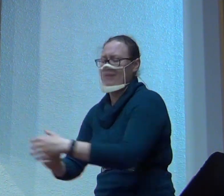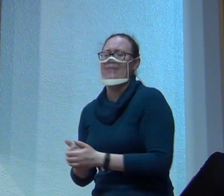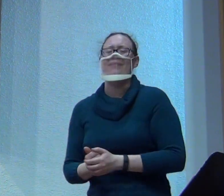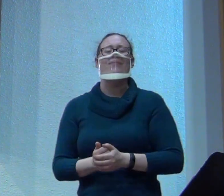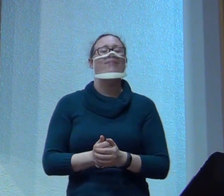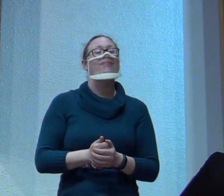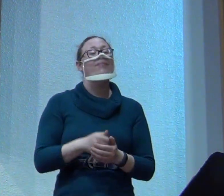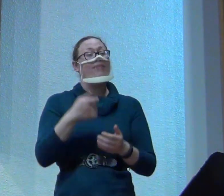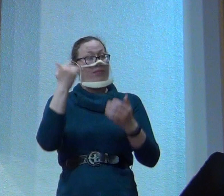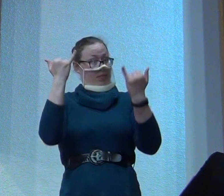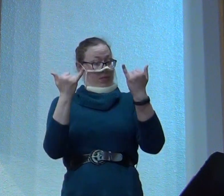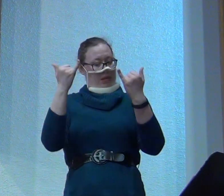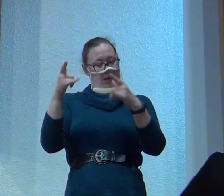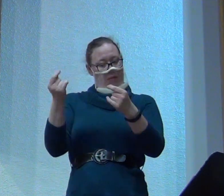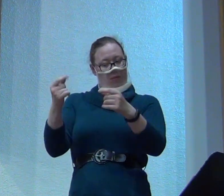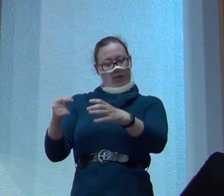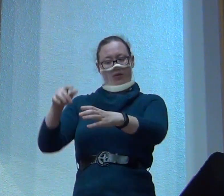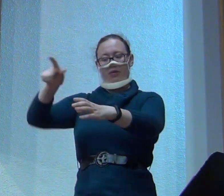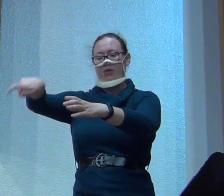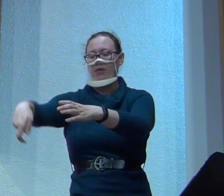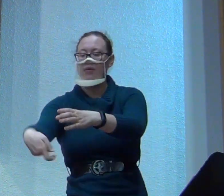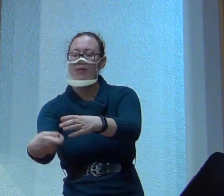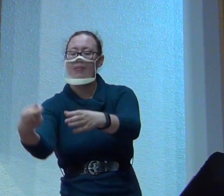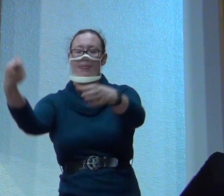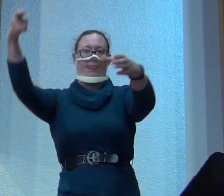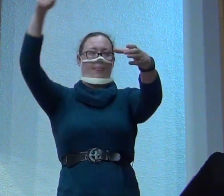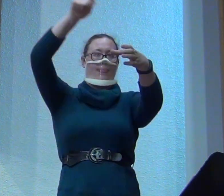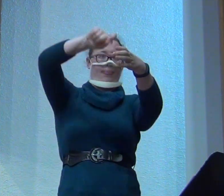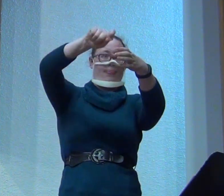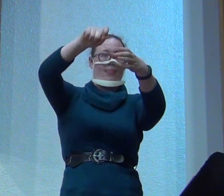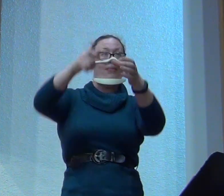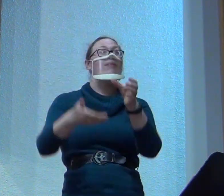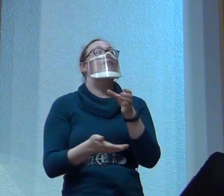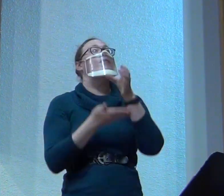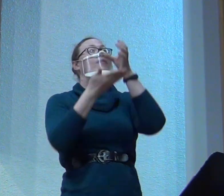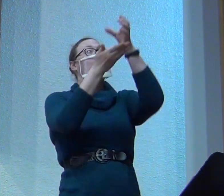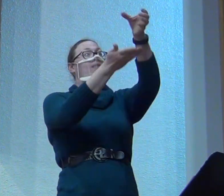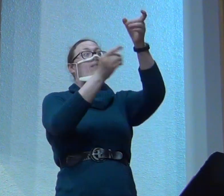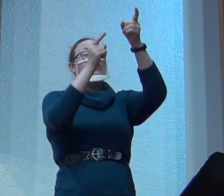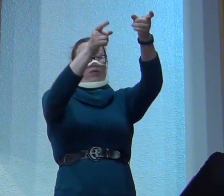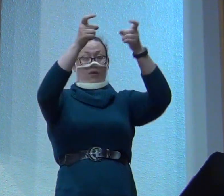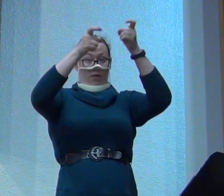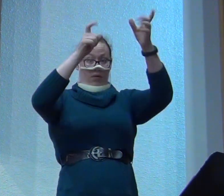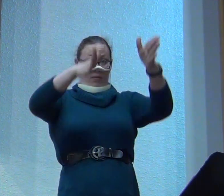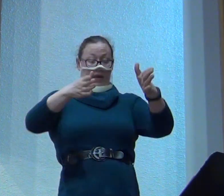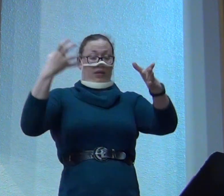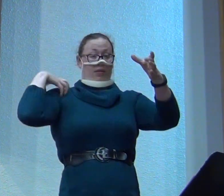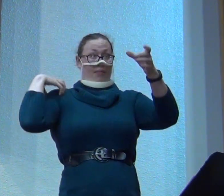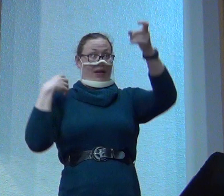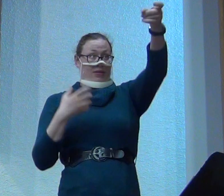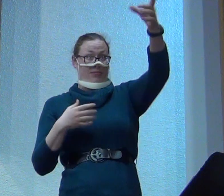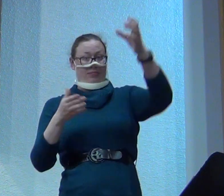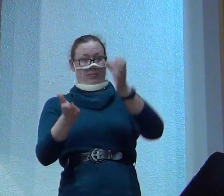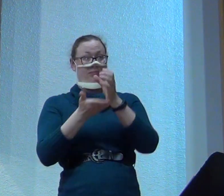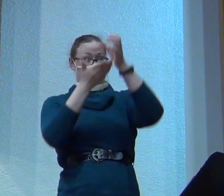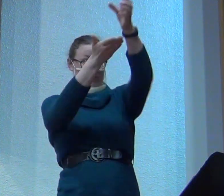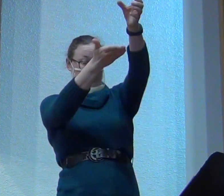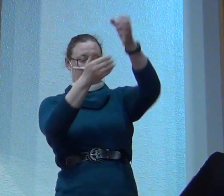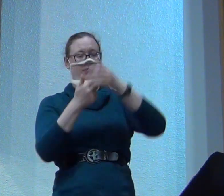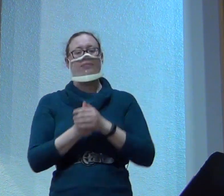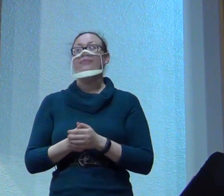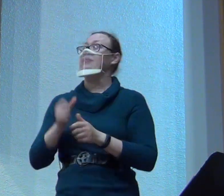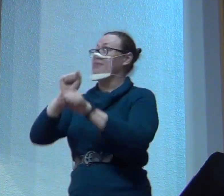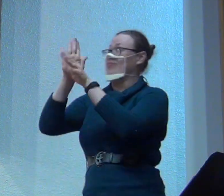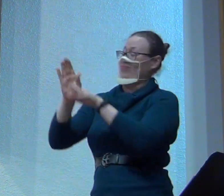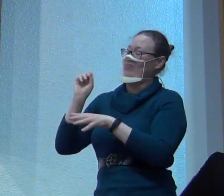out some and take it to the master of the banquet.' They